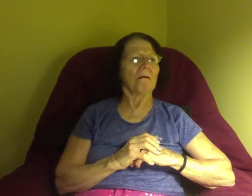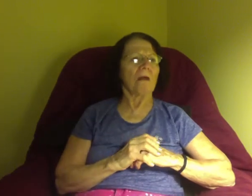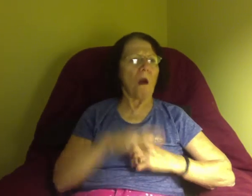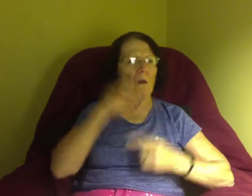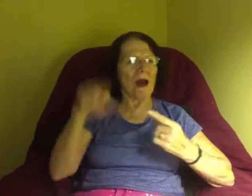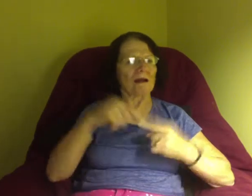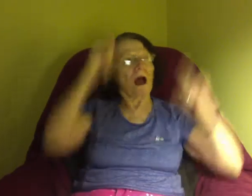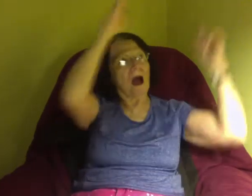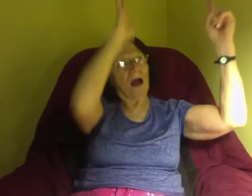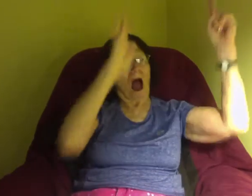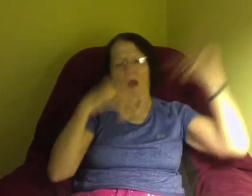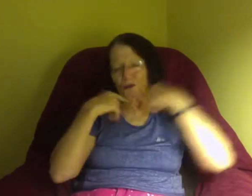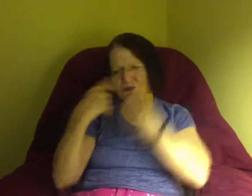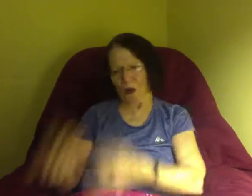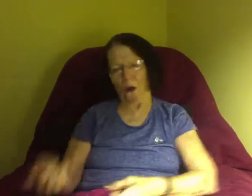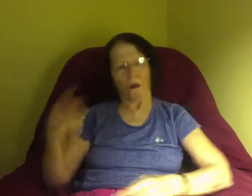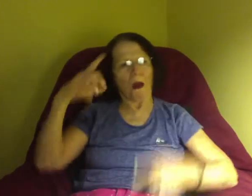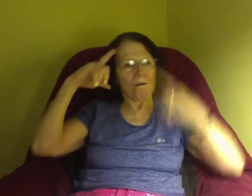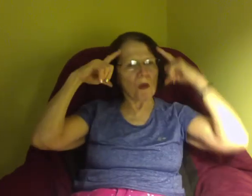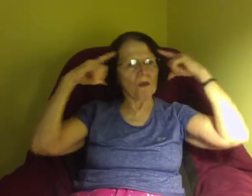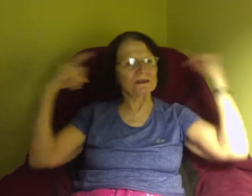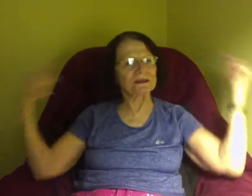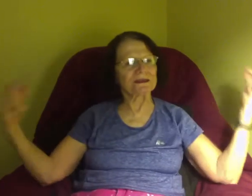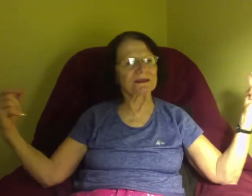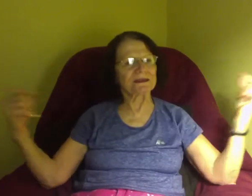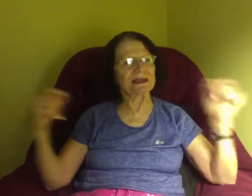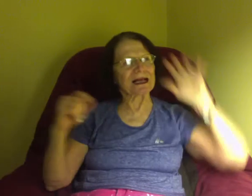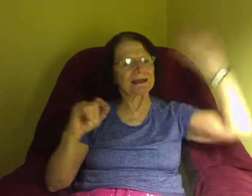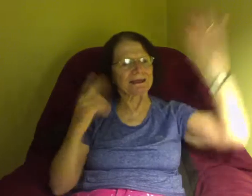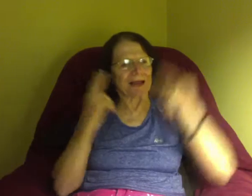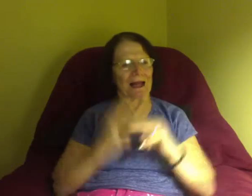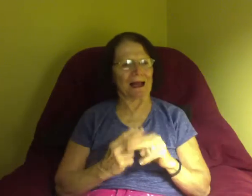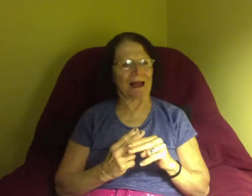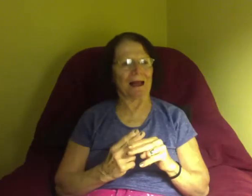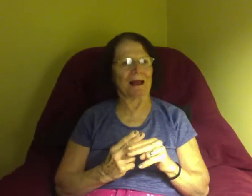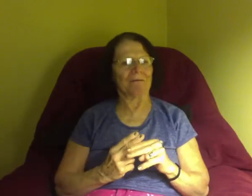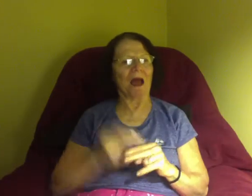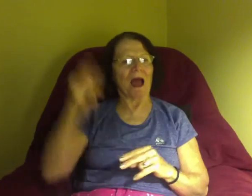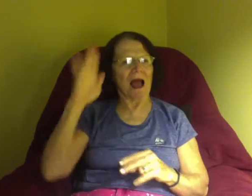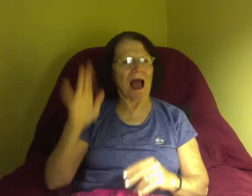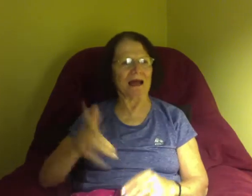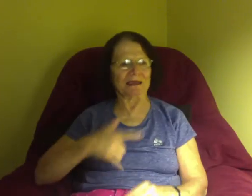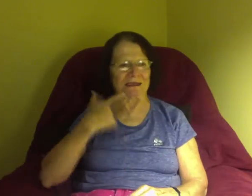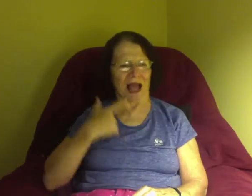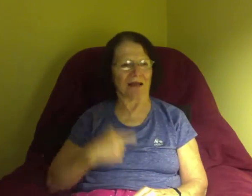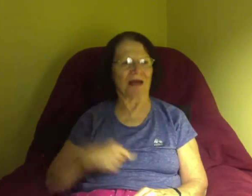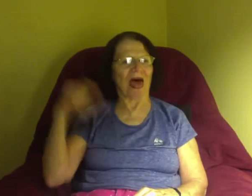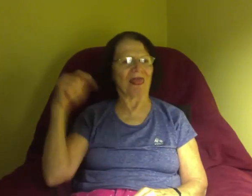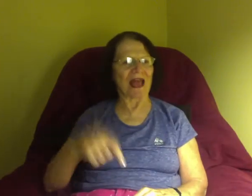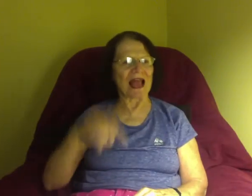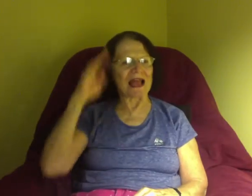But I'm not going to do it. I'm not going do